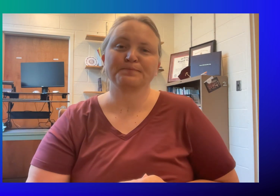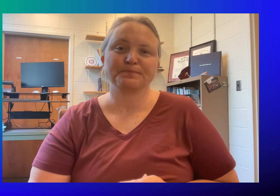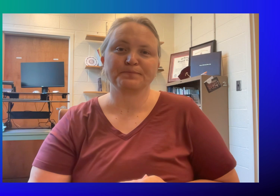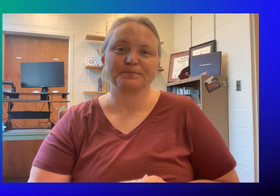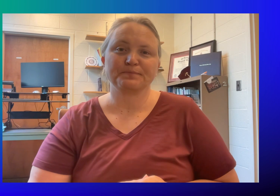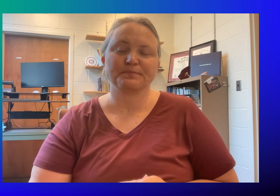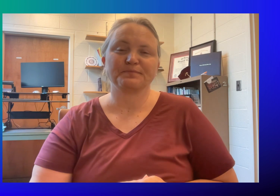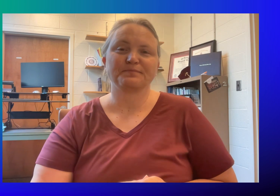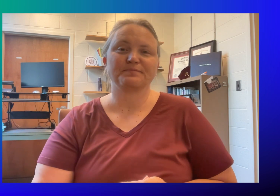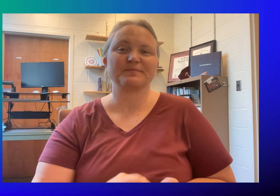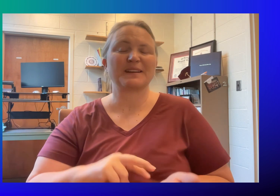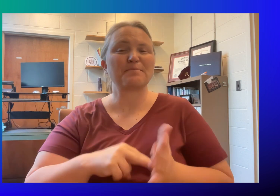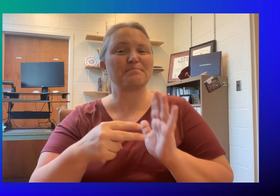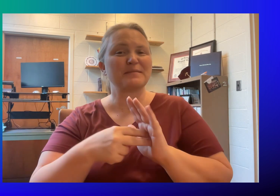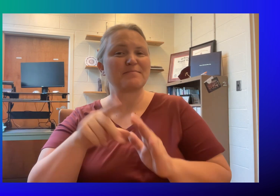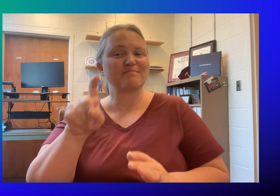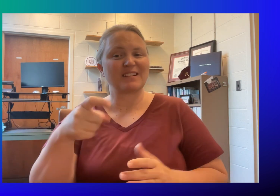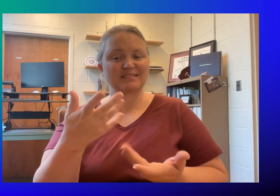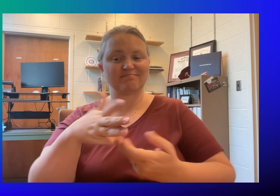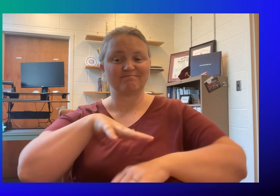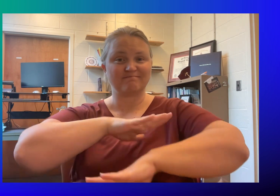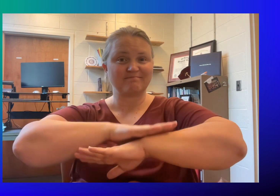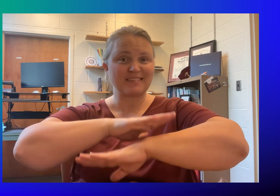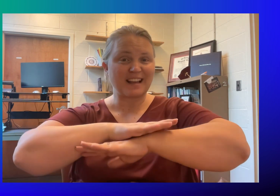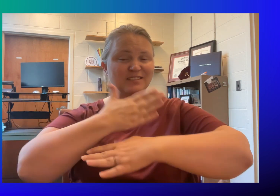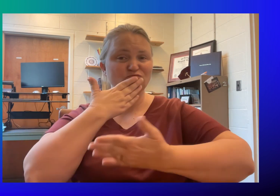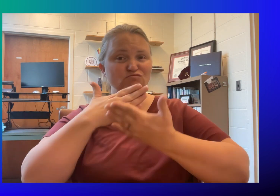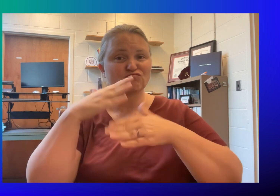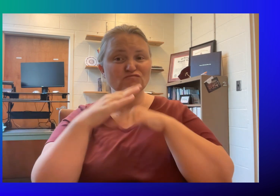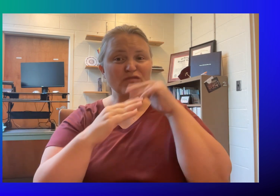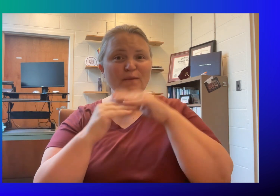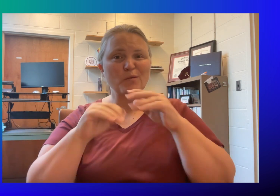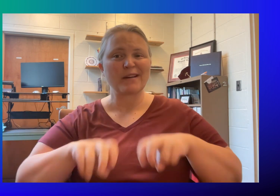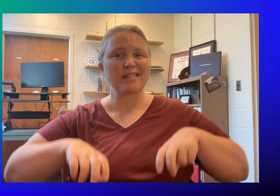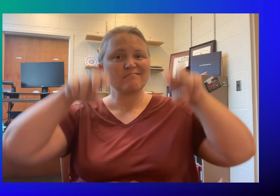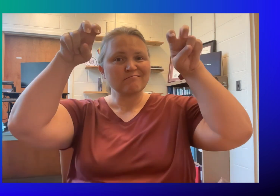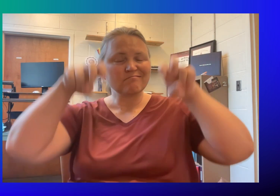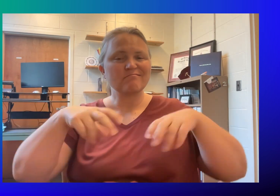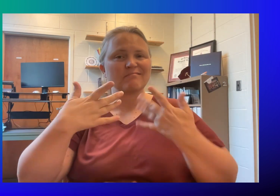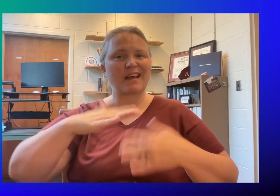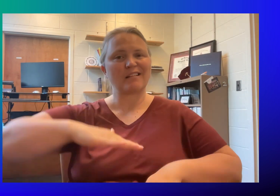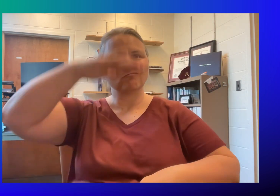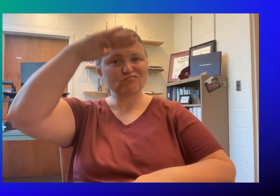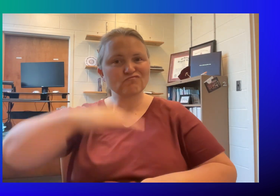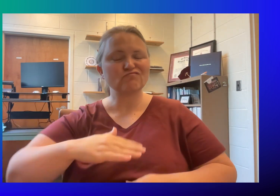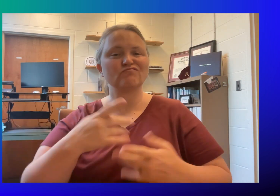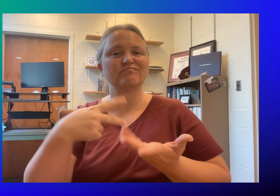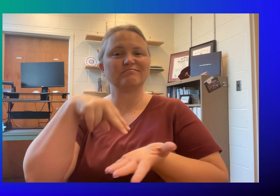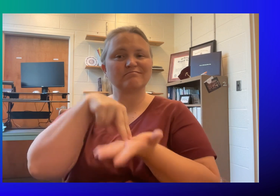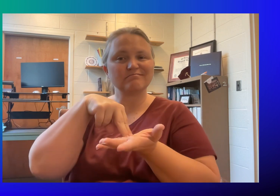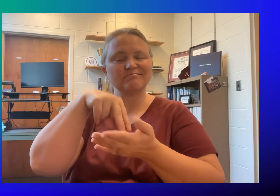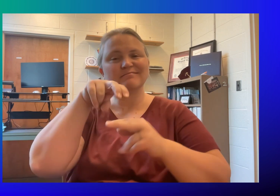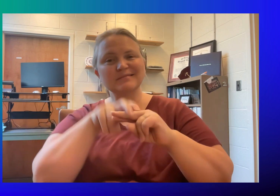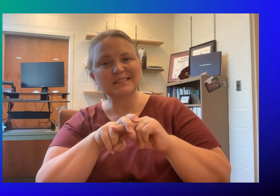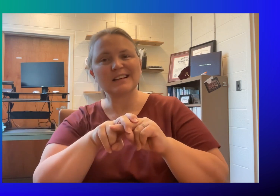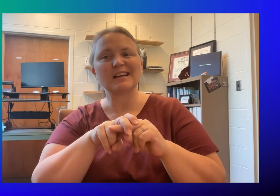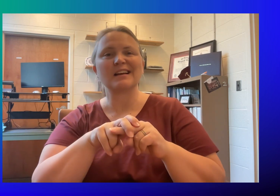you're going to need to pay attention to the ergonomics. Do you have a comfortable desk? Maybe you need a desk that has adjustable height in case you're sitting or